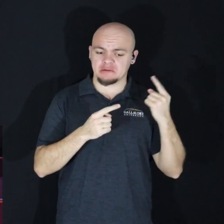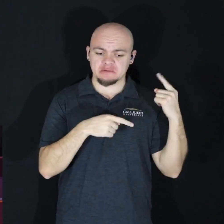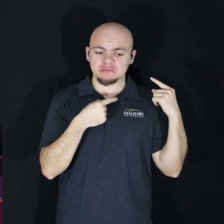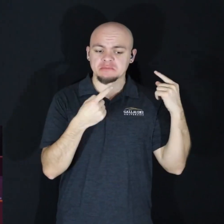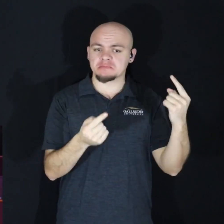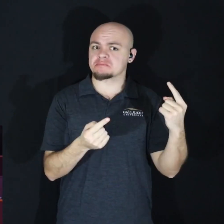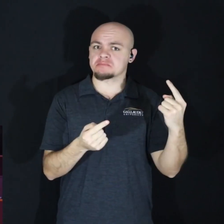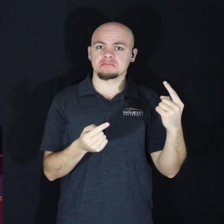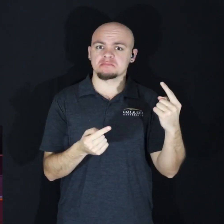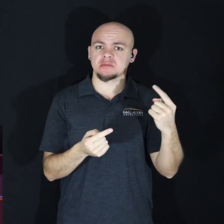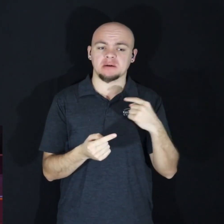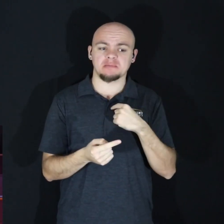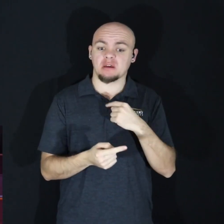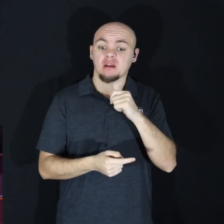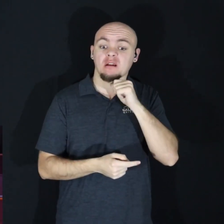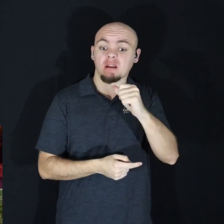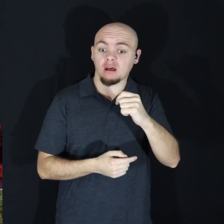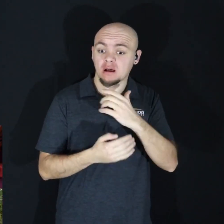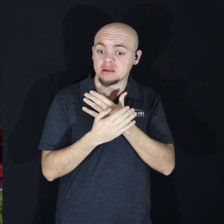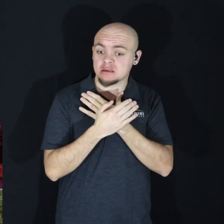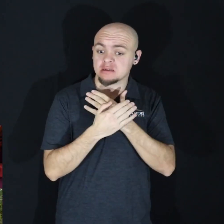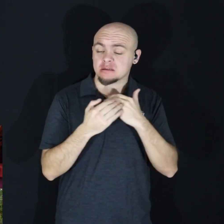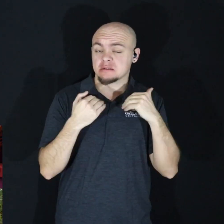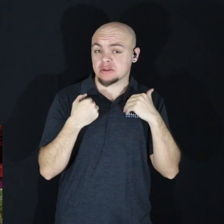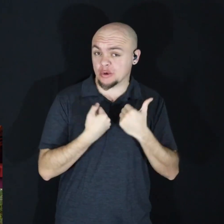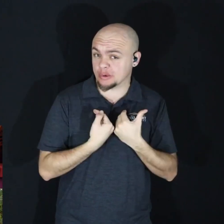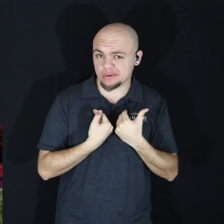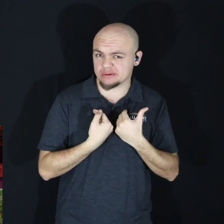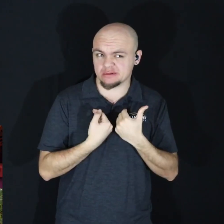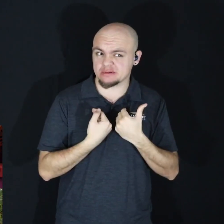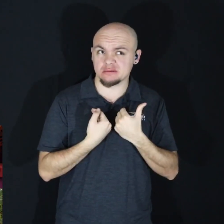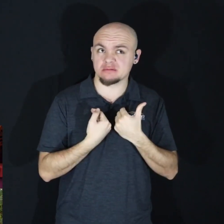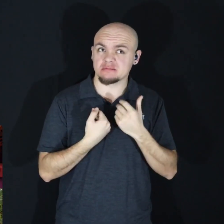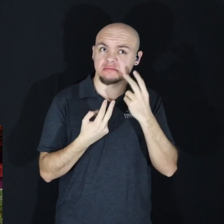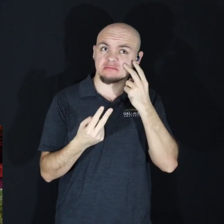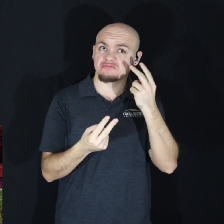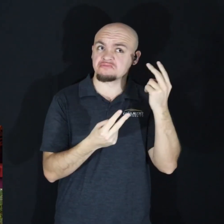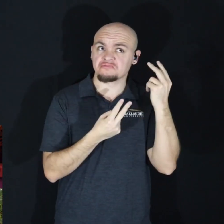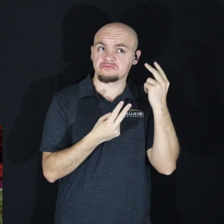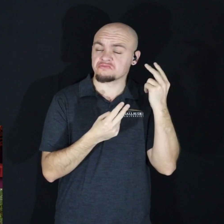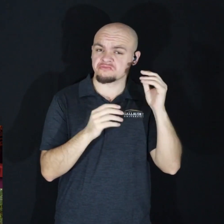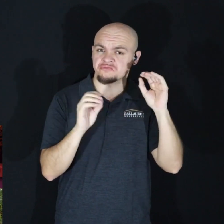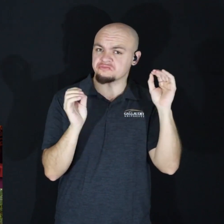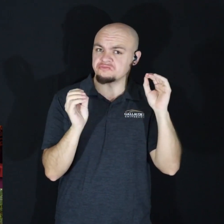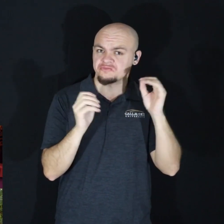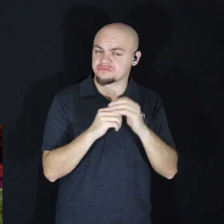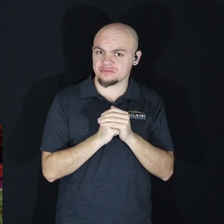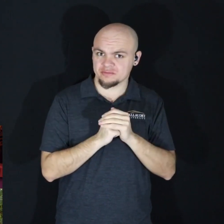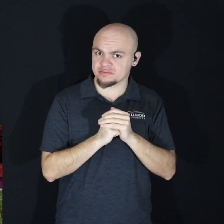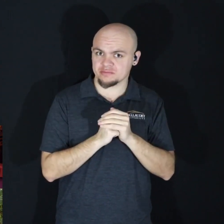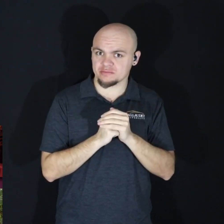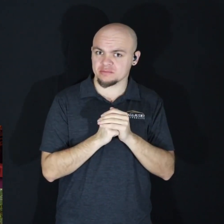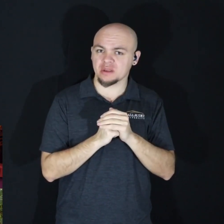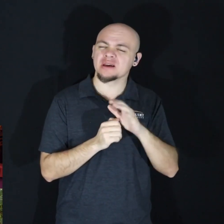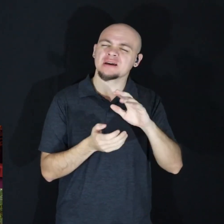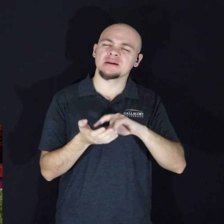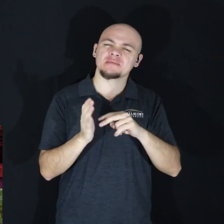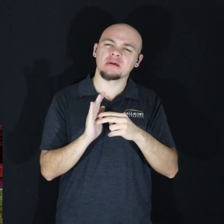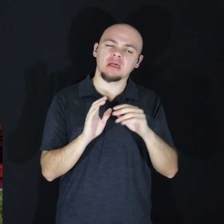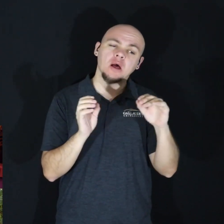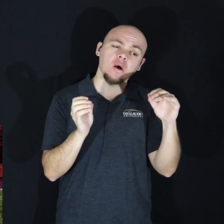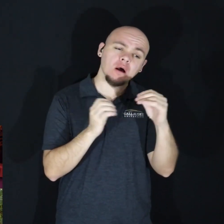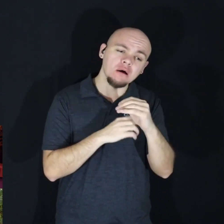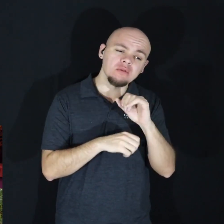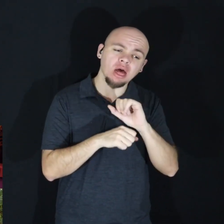not been tired. And I'm not talking about that kind of exhaustion that you have after a long day at the office or a good